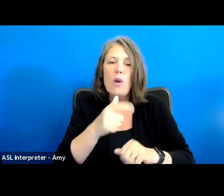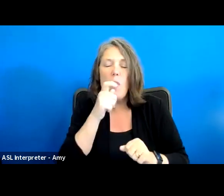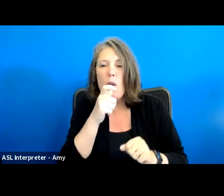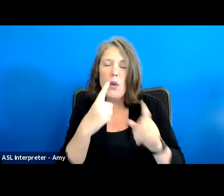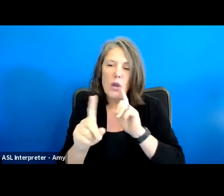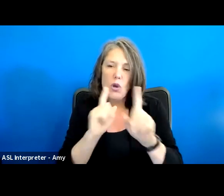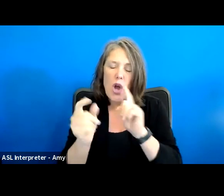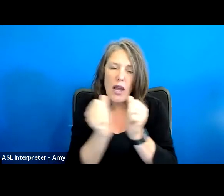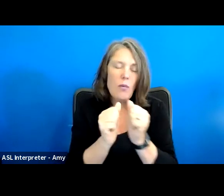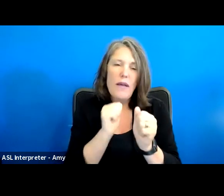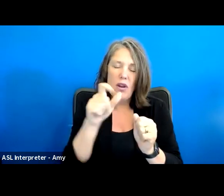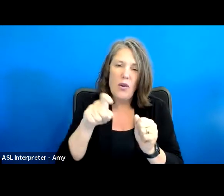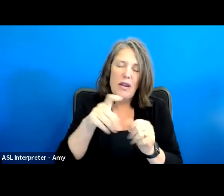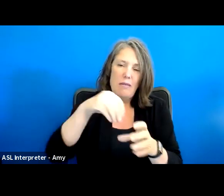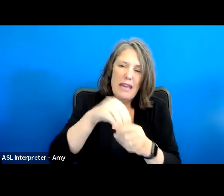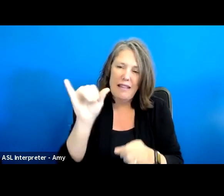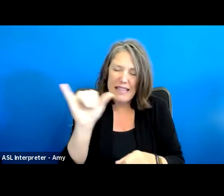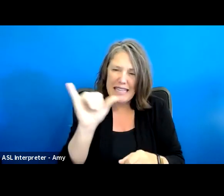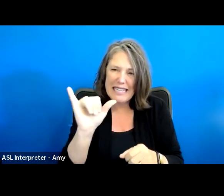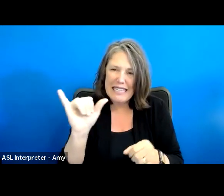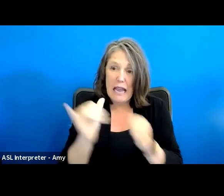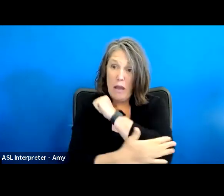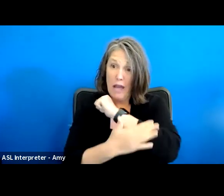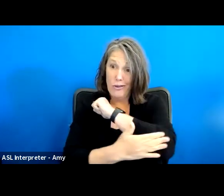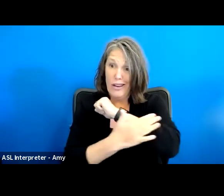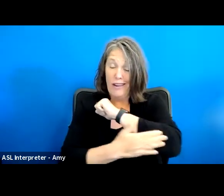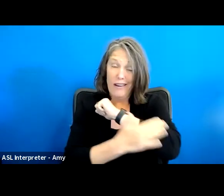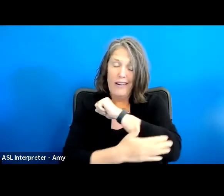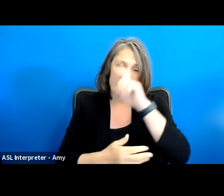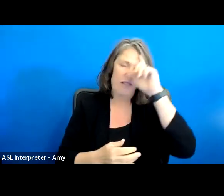need to be in the same country.